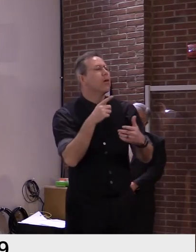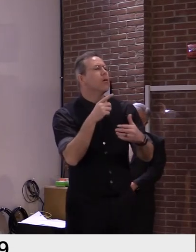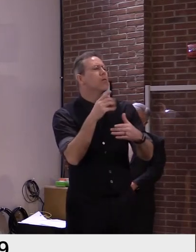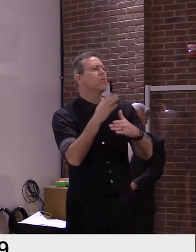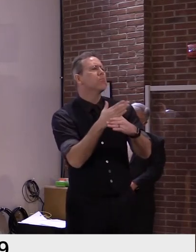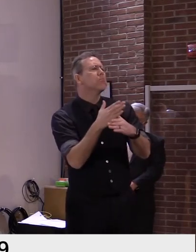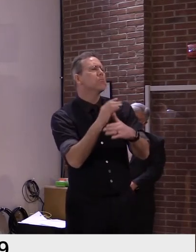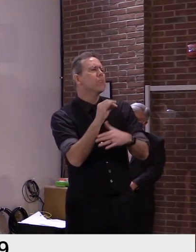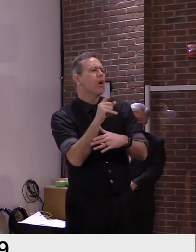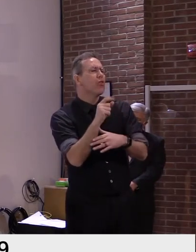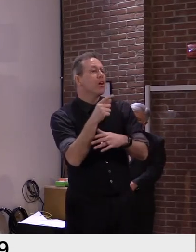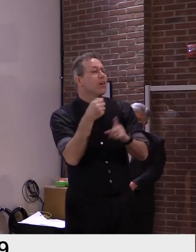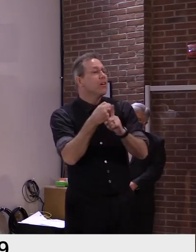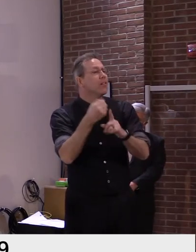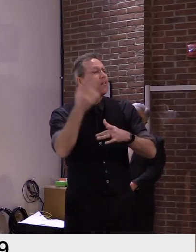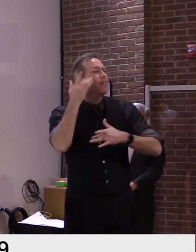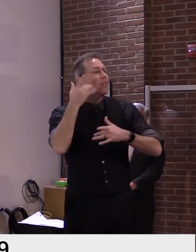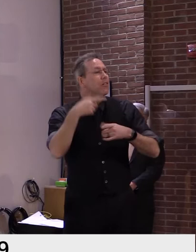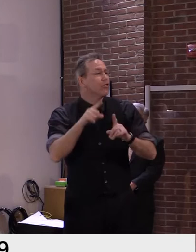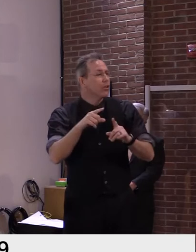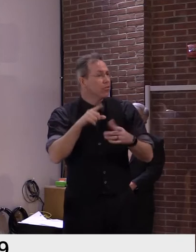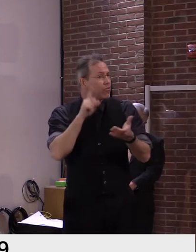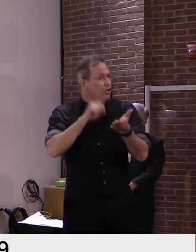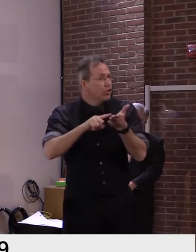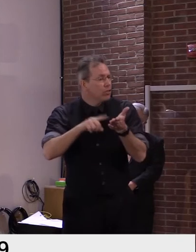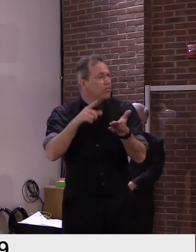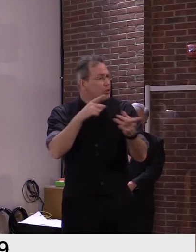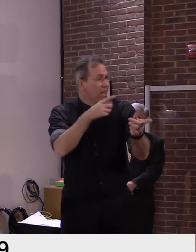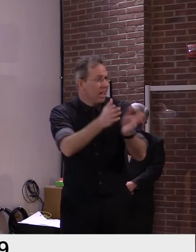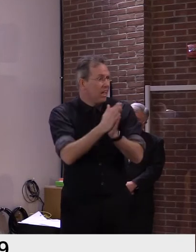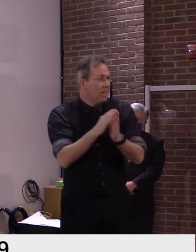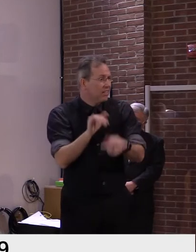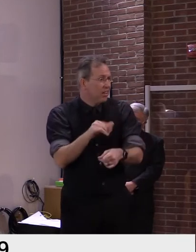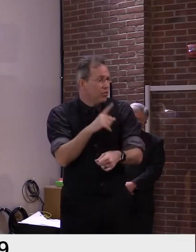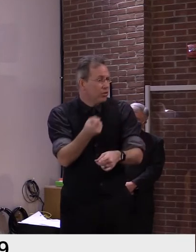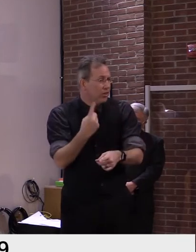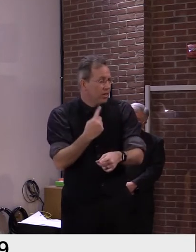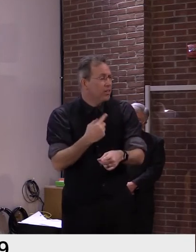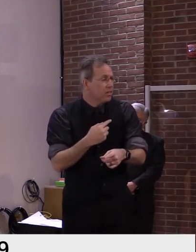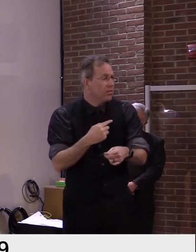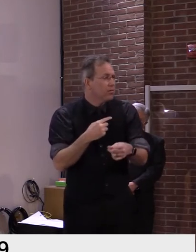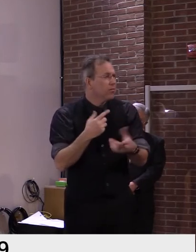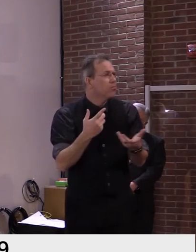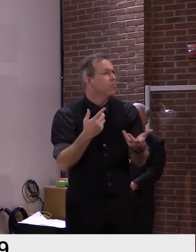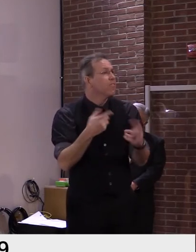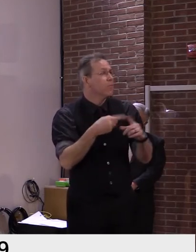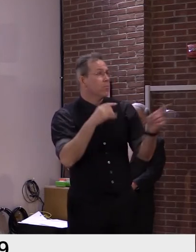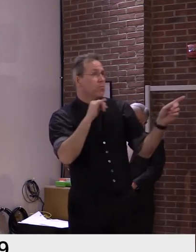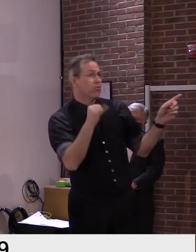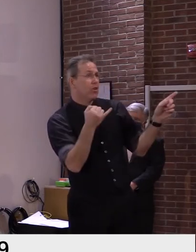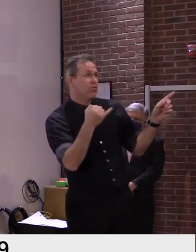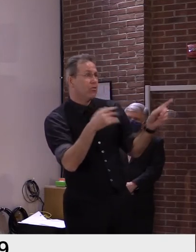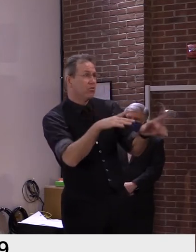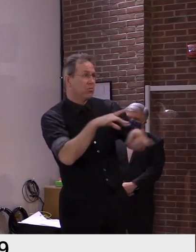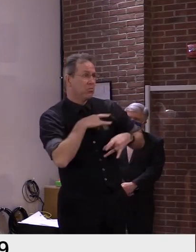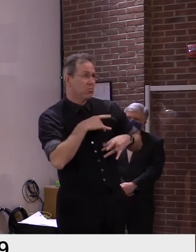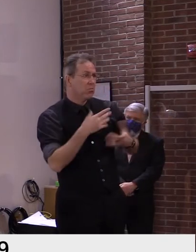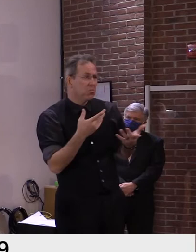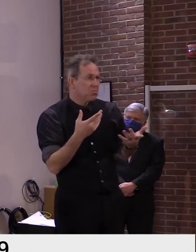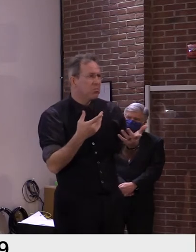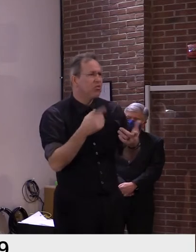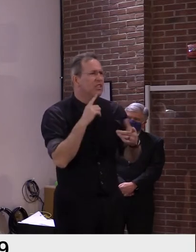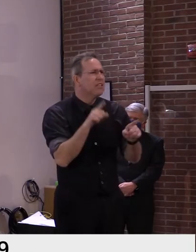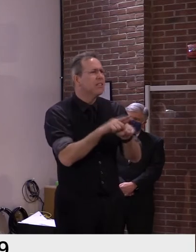study trial for the Johnson & Johnson, that's much more equivalent to what in the other two vaccine trials were regarded as